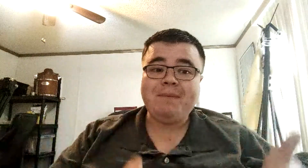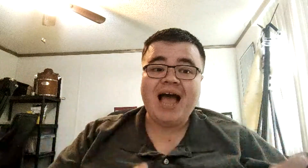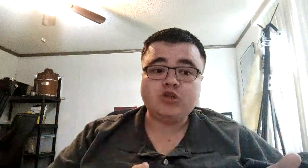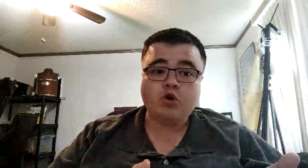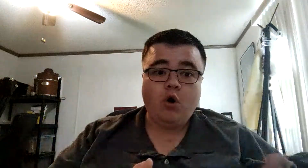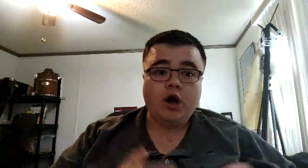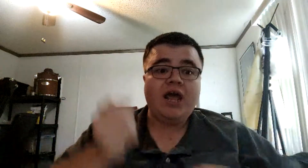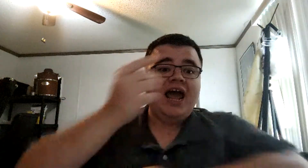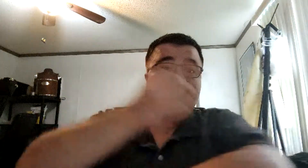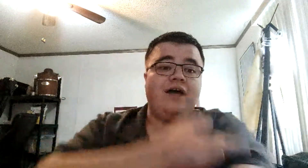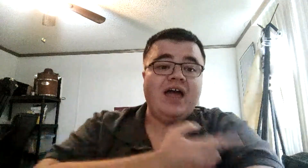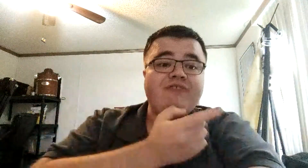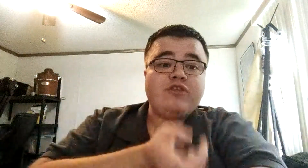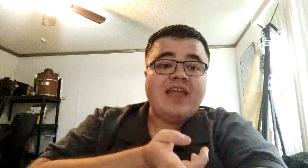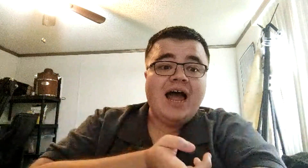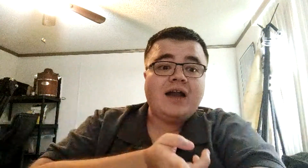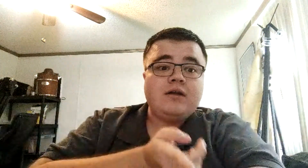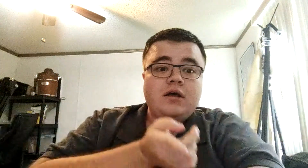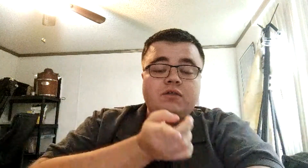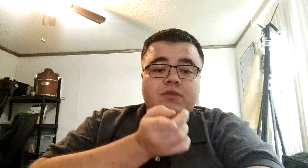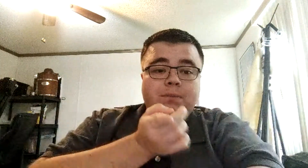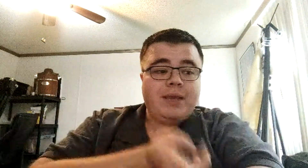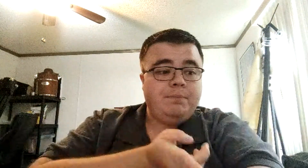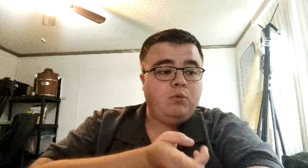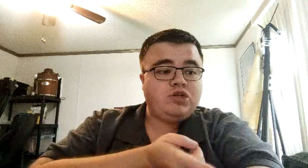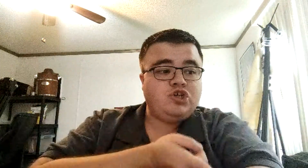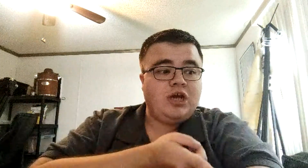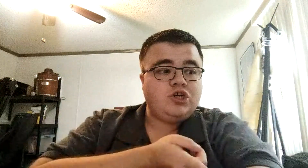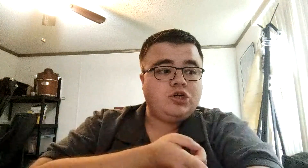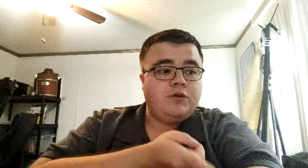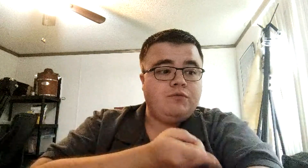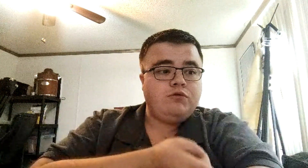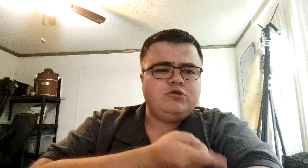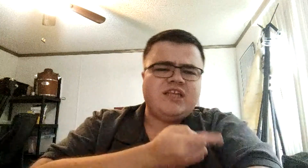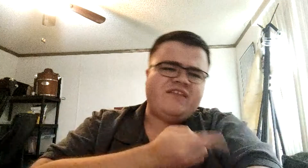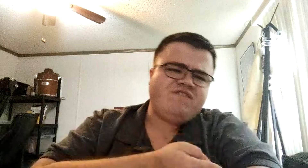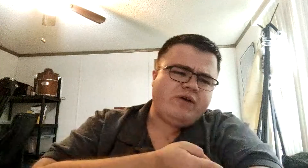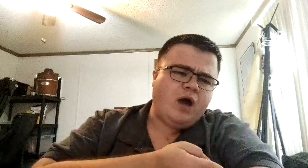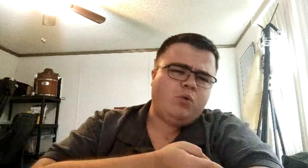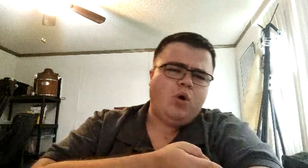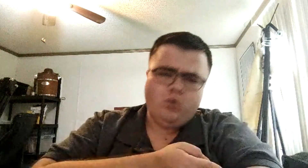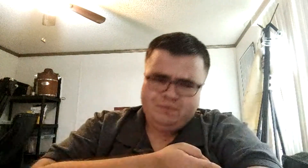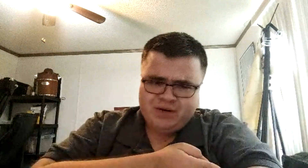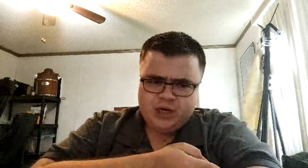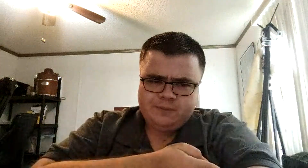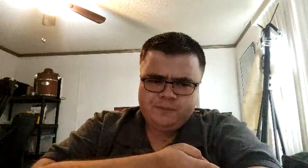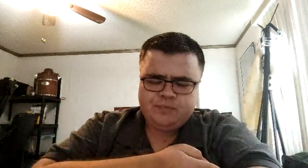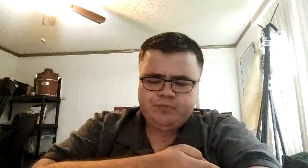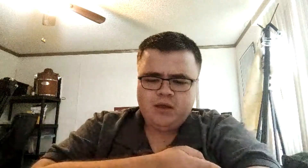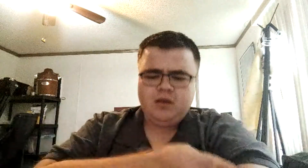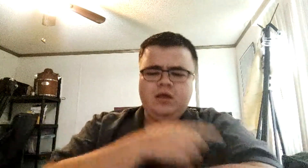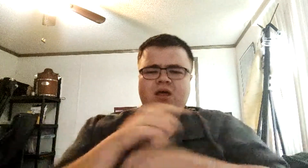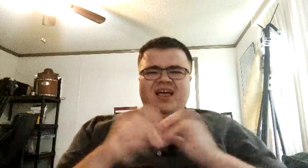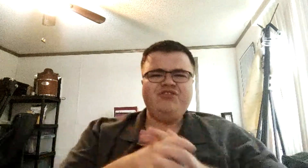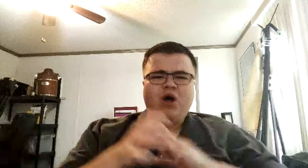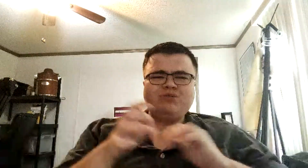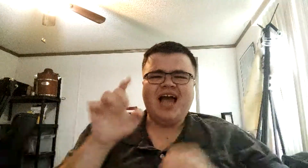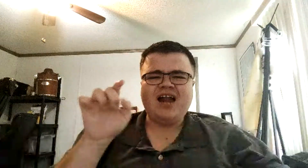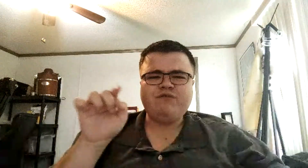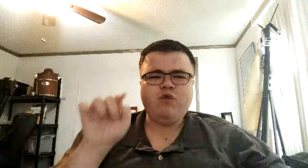passed on. And after that, the people were changing the rules and they found out, hold on a minute, those kind of